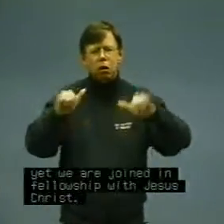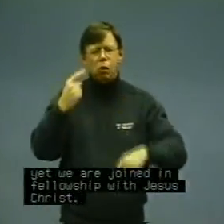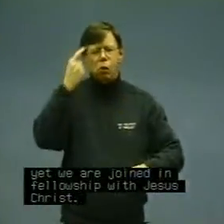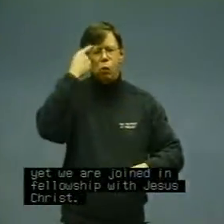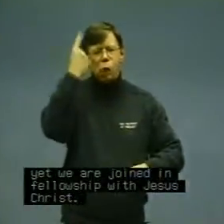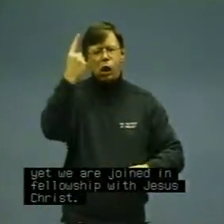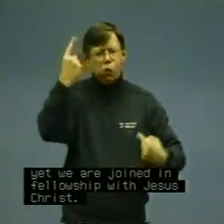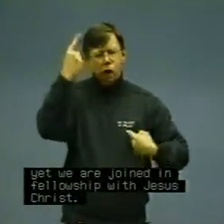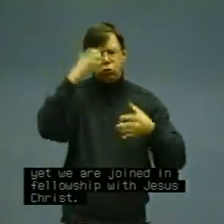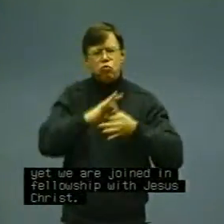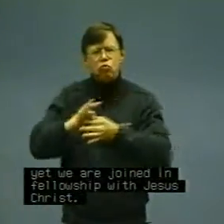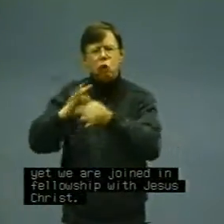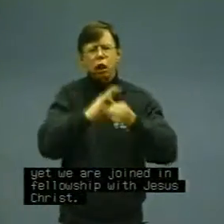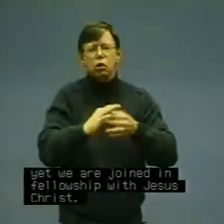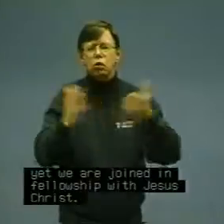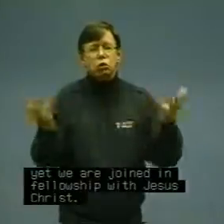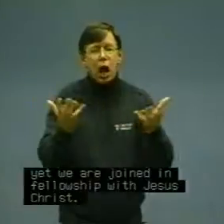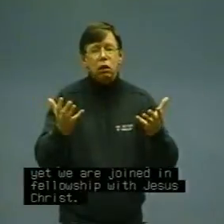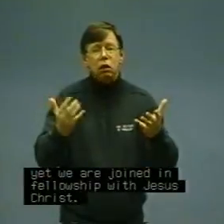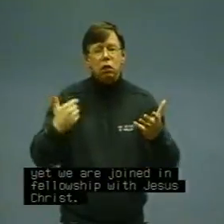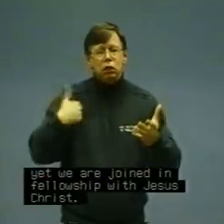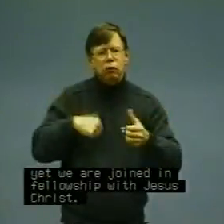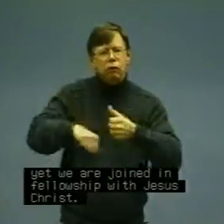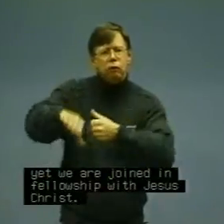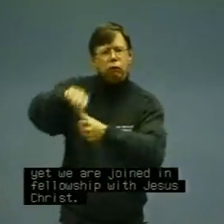Yet we are joined in fellowship with Jesus Christ.